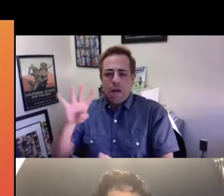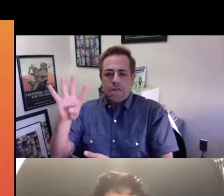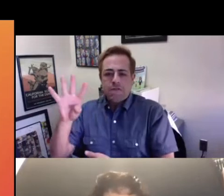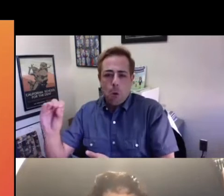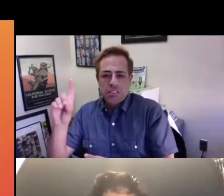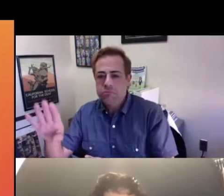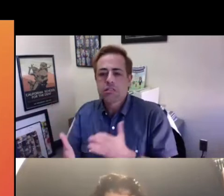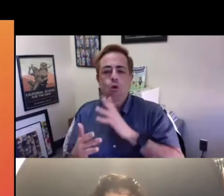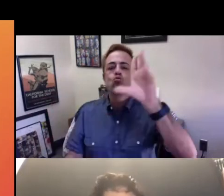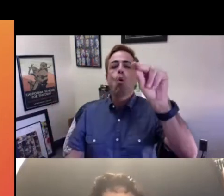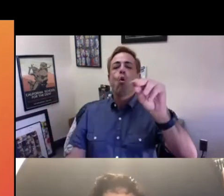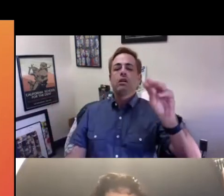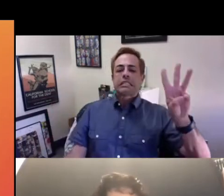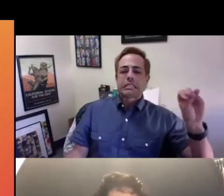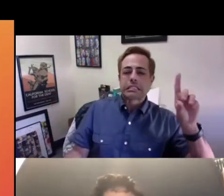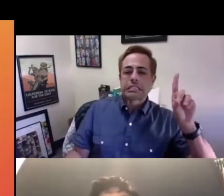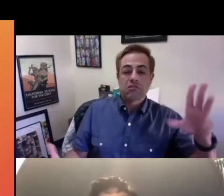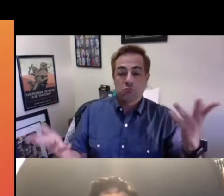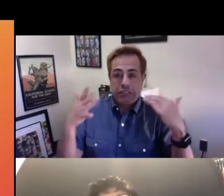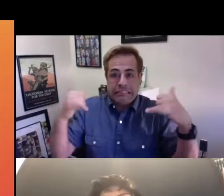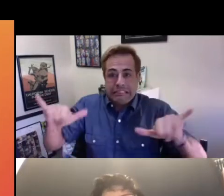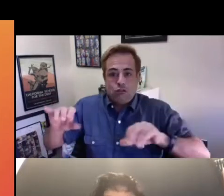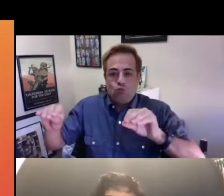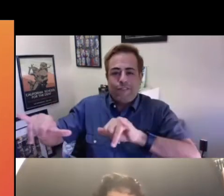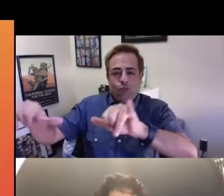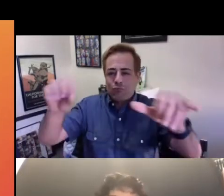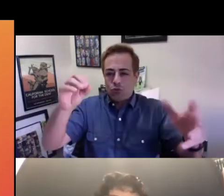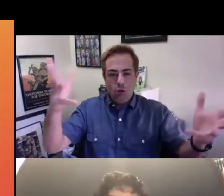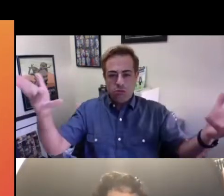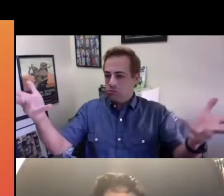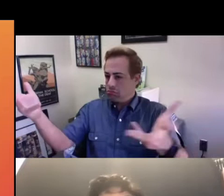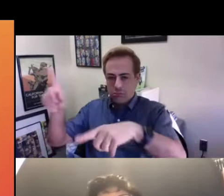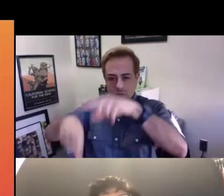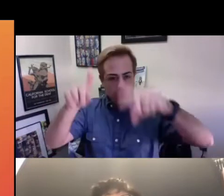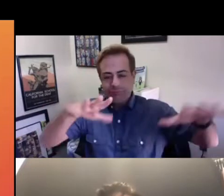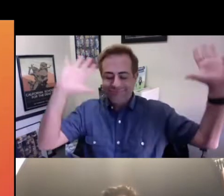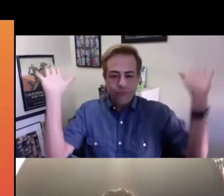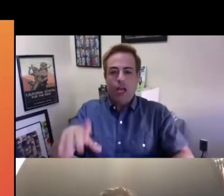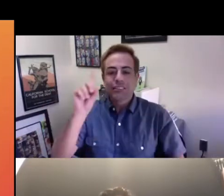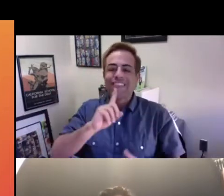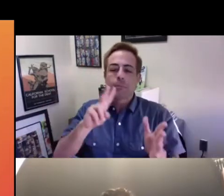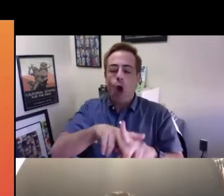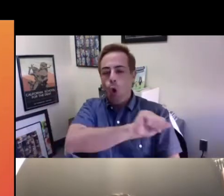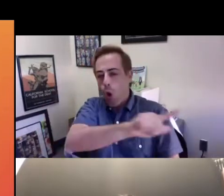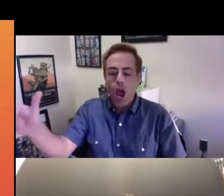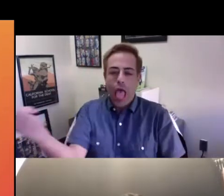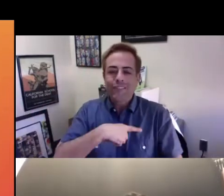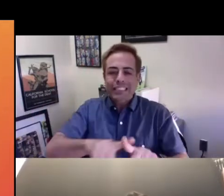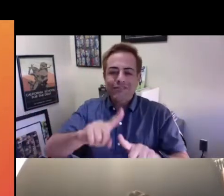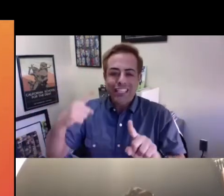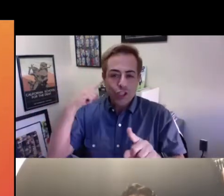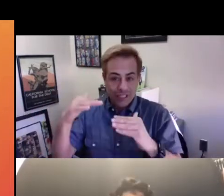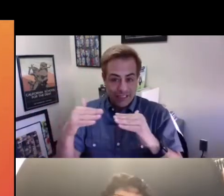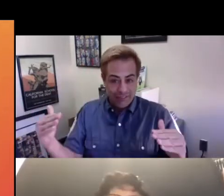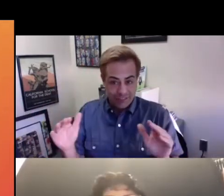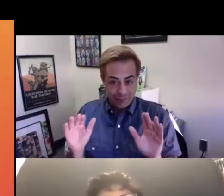decibel would that start. You know, some people say 40, some people say 60. So there's no universal definition of exactly